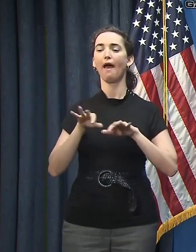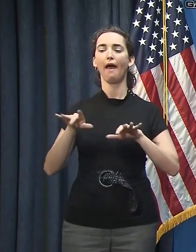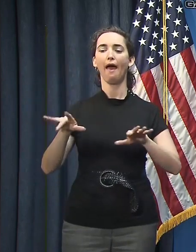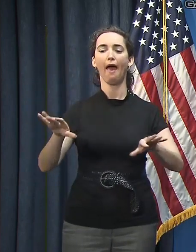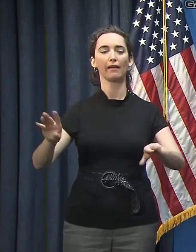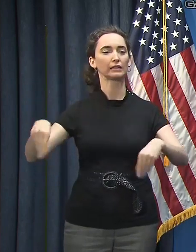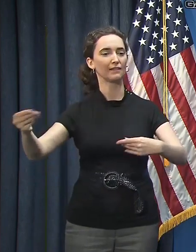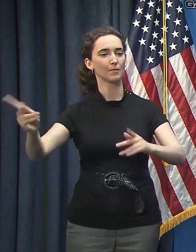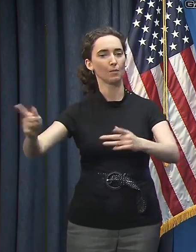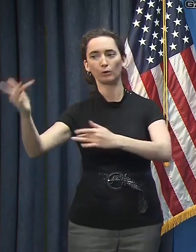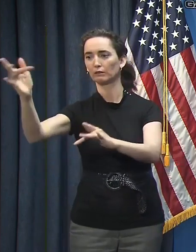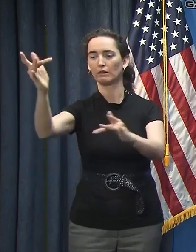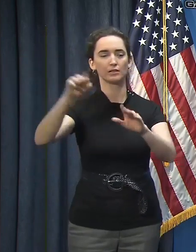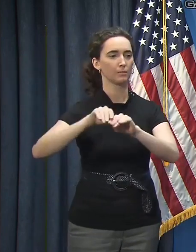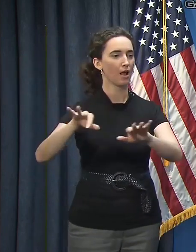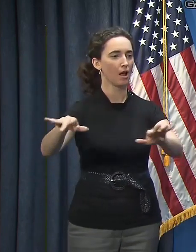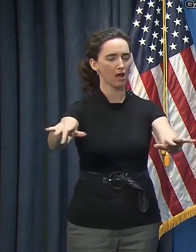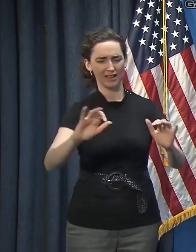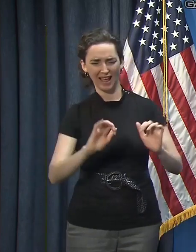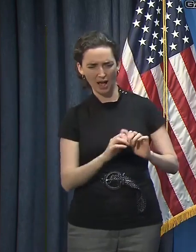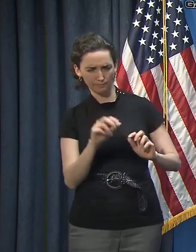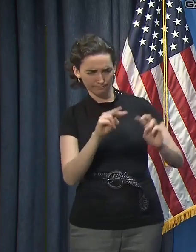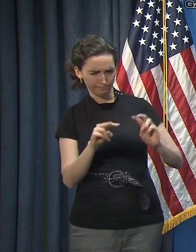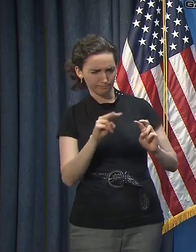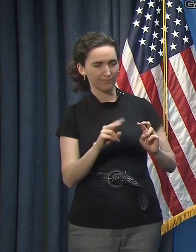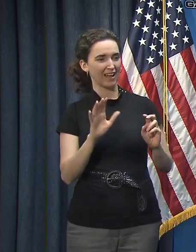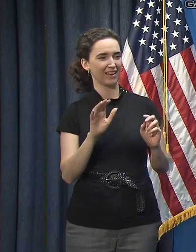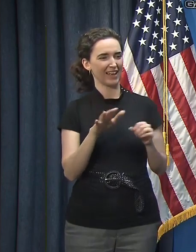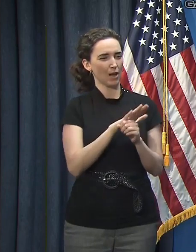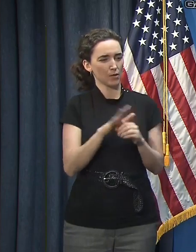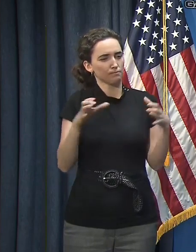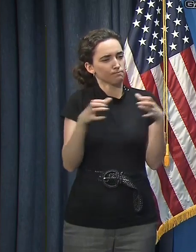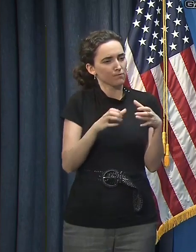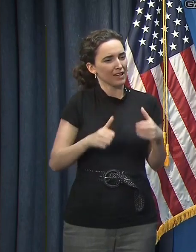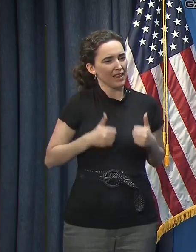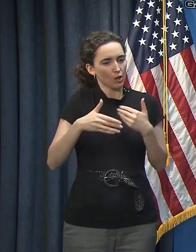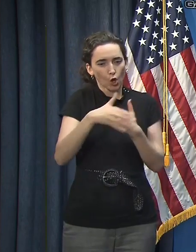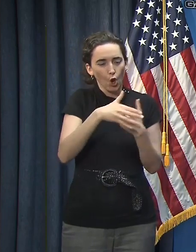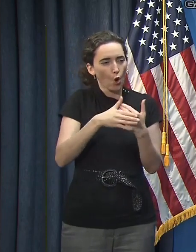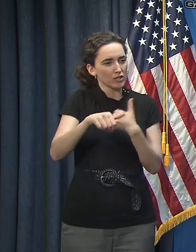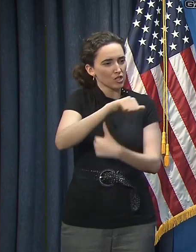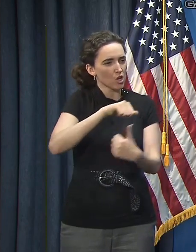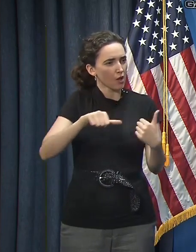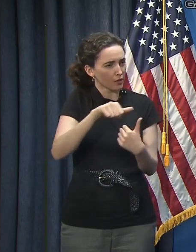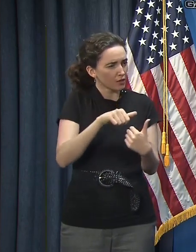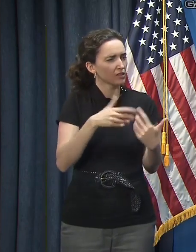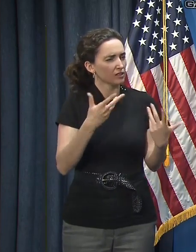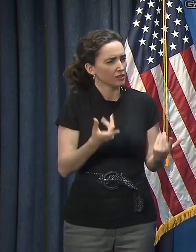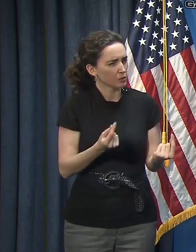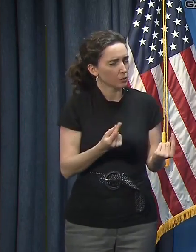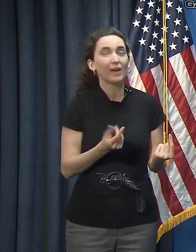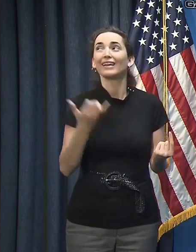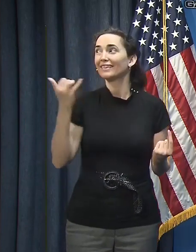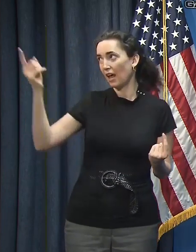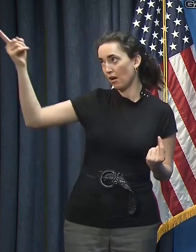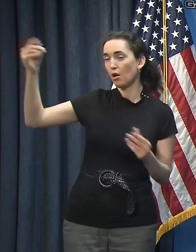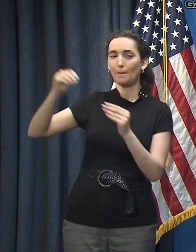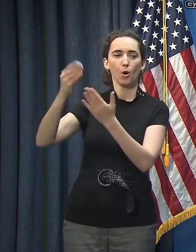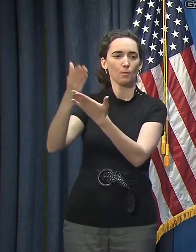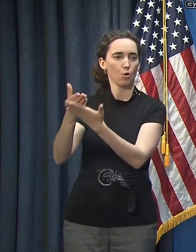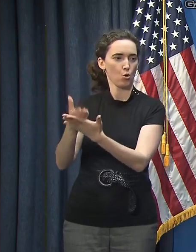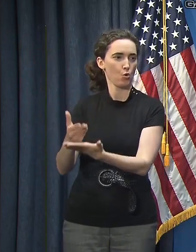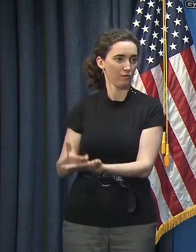spread COVID in that congregate setting, in that close living environment? We think that there's really more and more evidence now that the